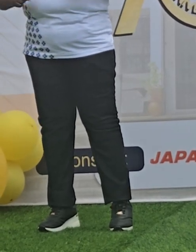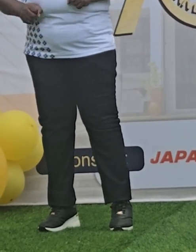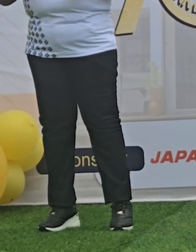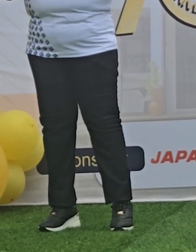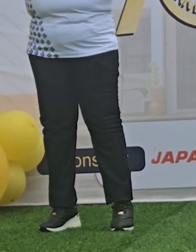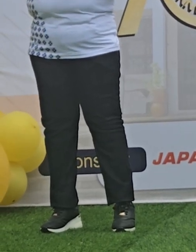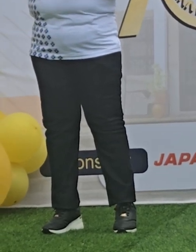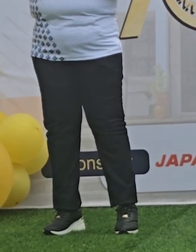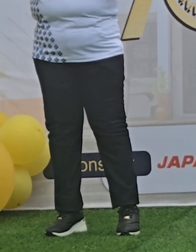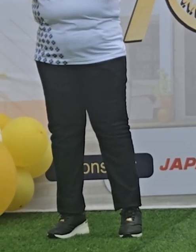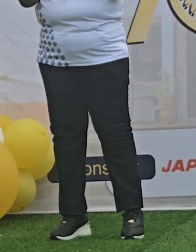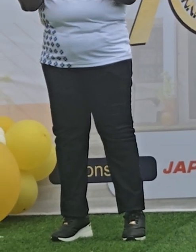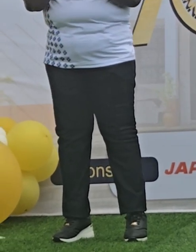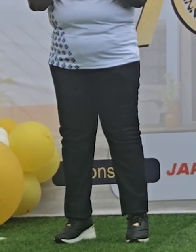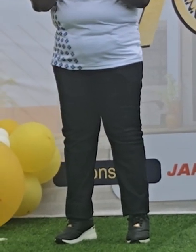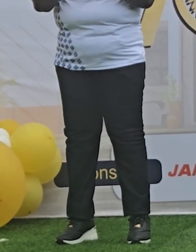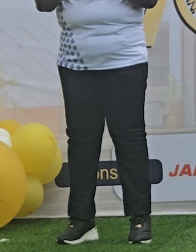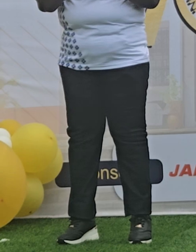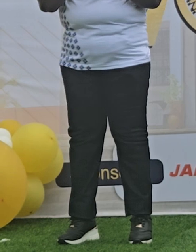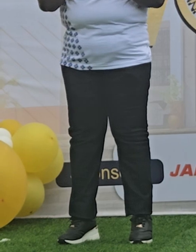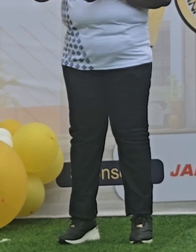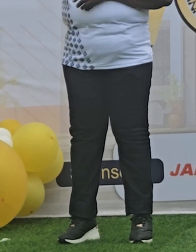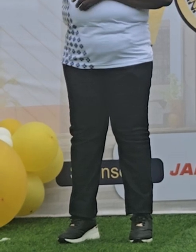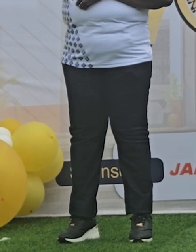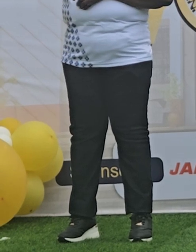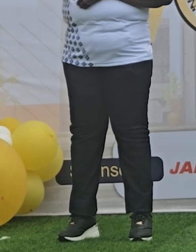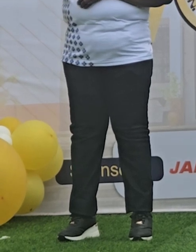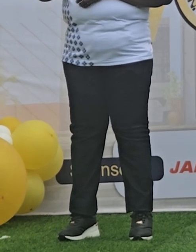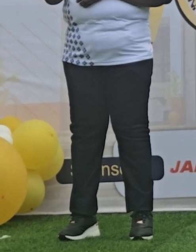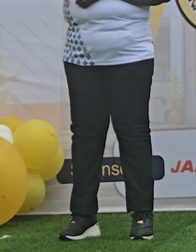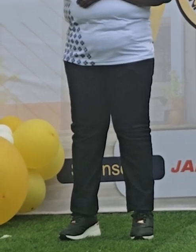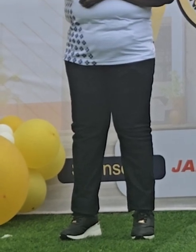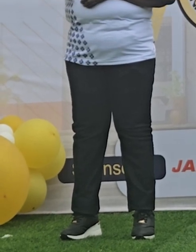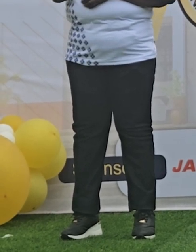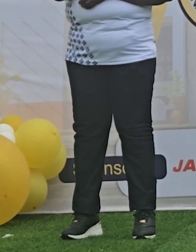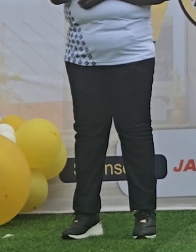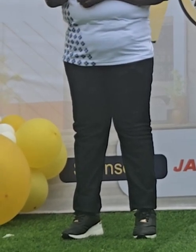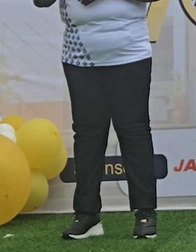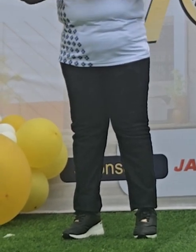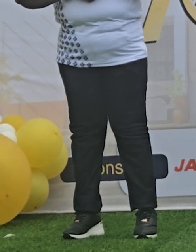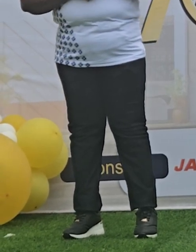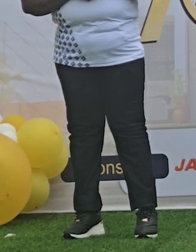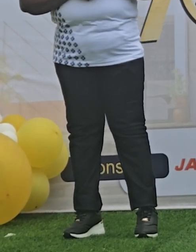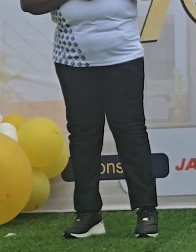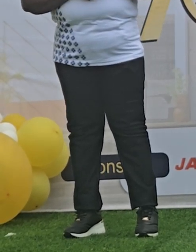other disciplines. Later, of course, we know that